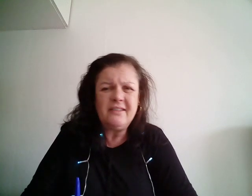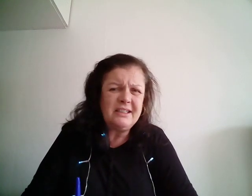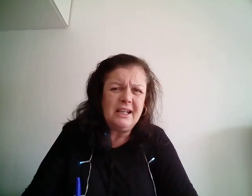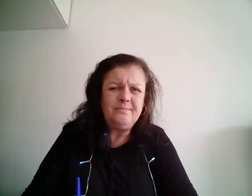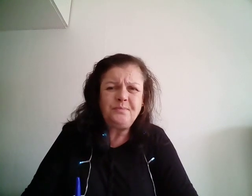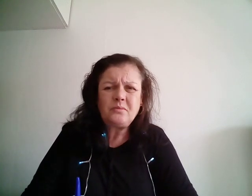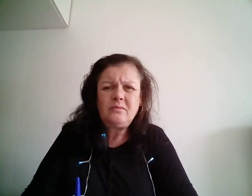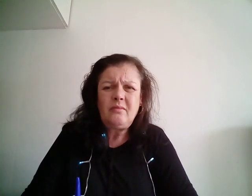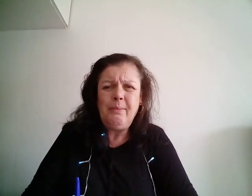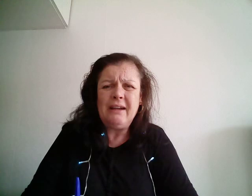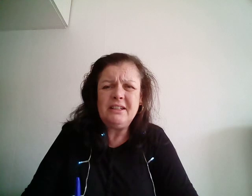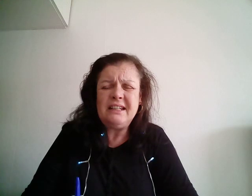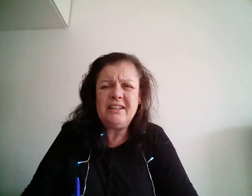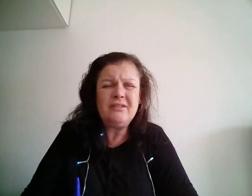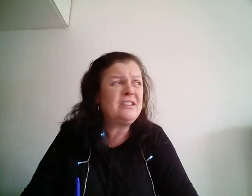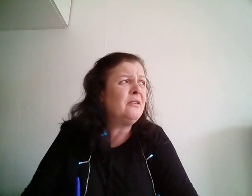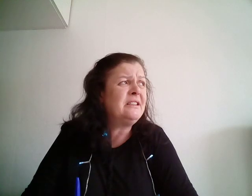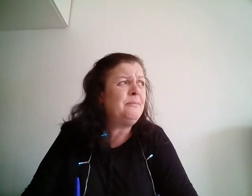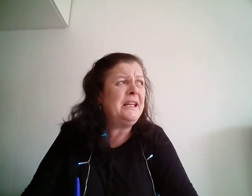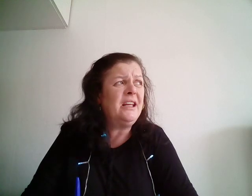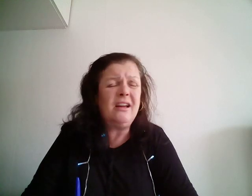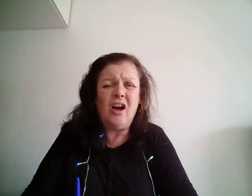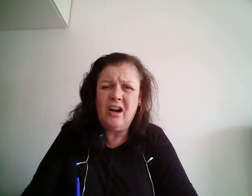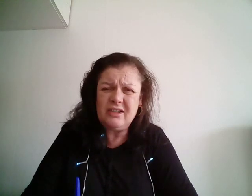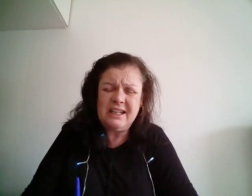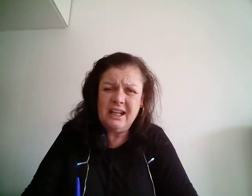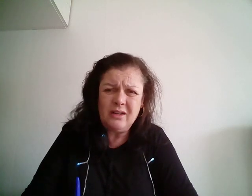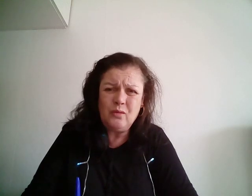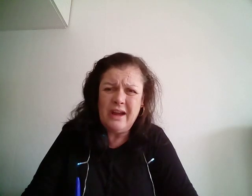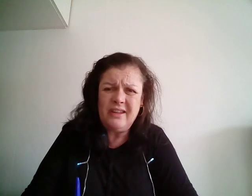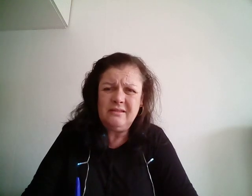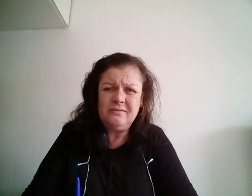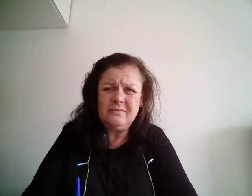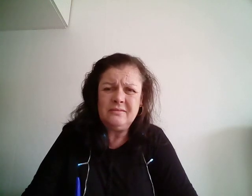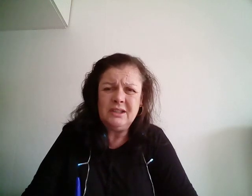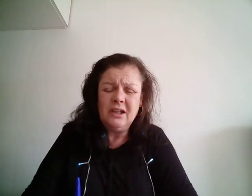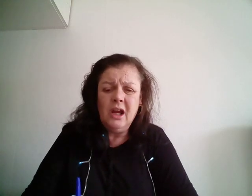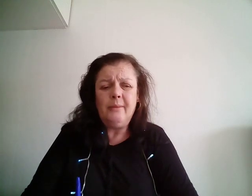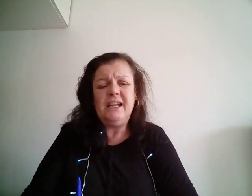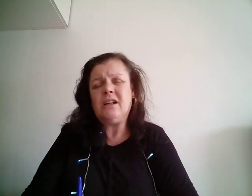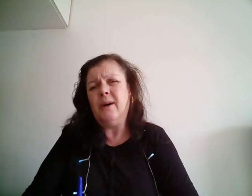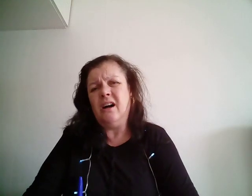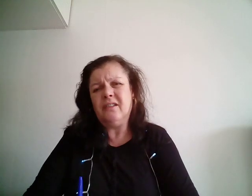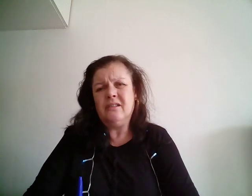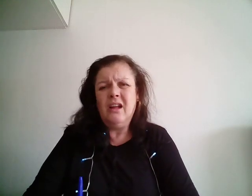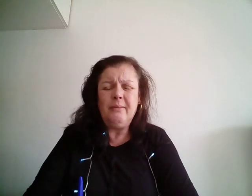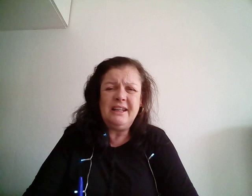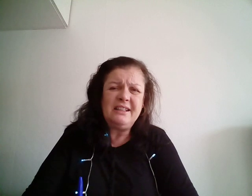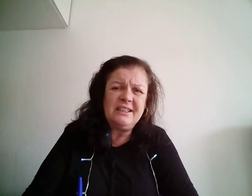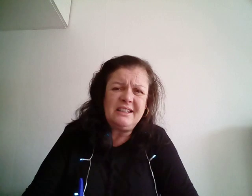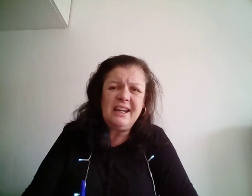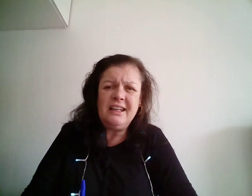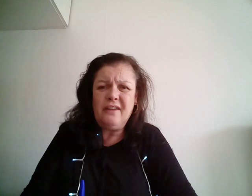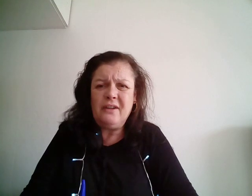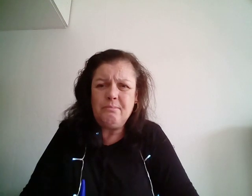that apparently there was going to be Arctic weather. I mean, come on, I mean, this is taking the effing